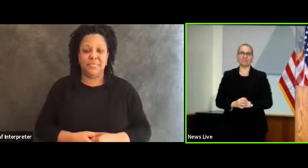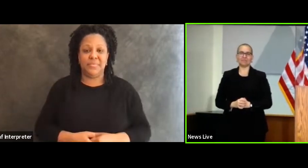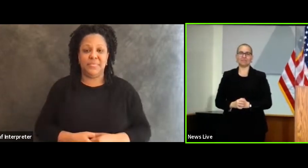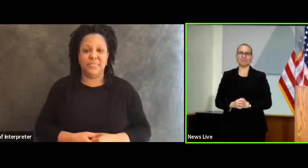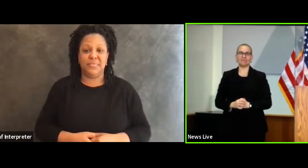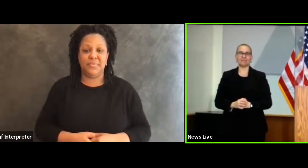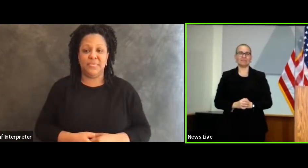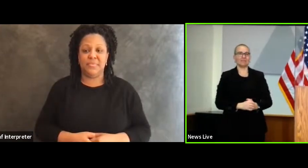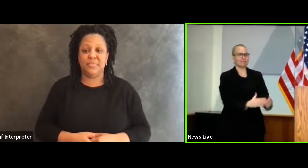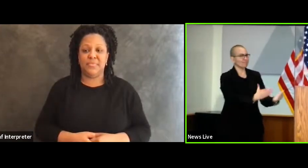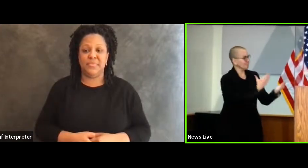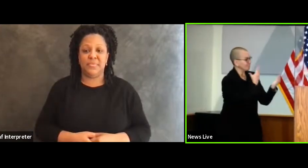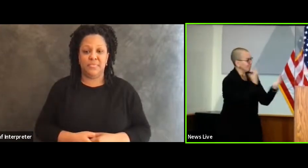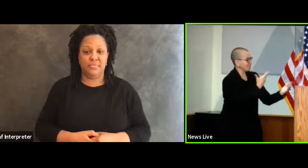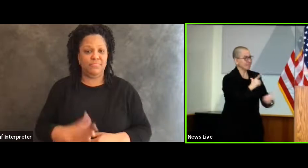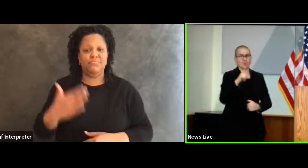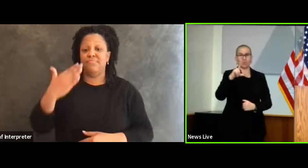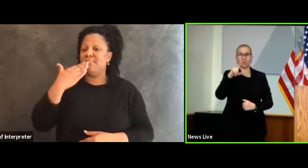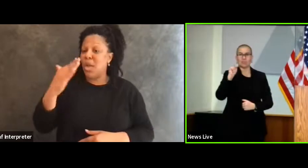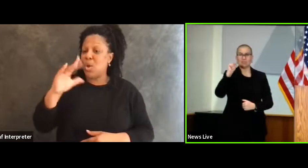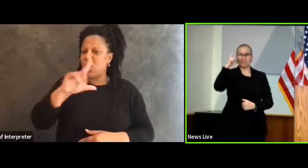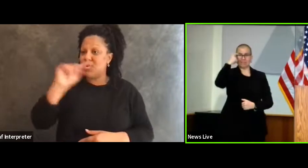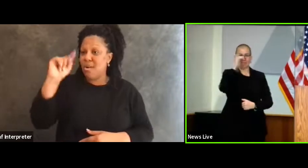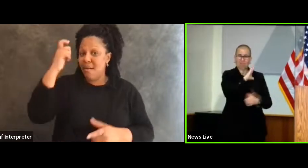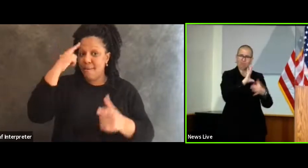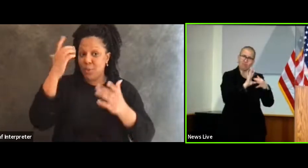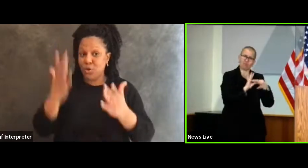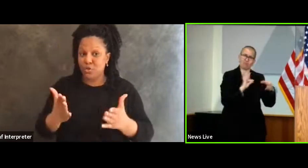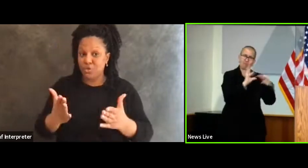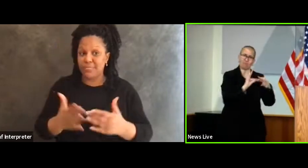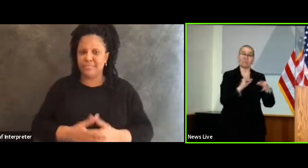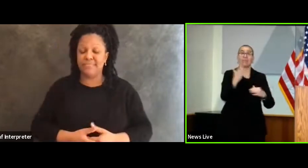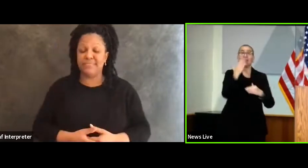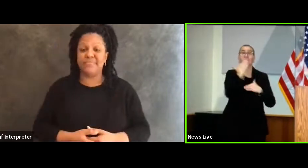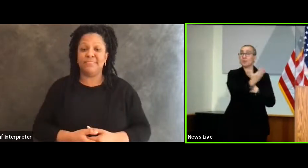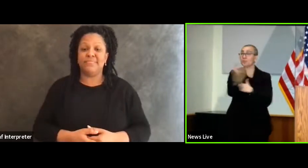Thank you, Lieutenant Governor, for your words. Good morning, all.